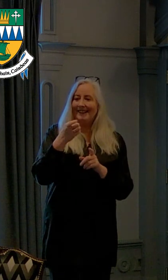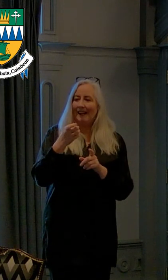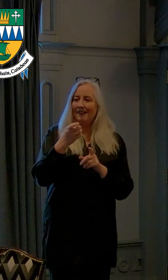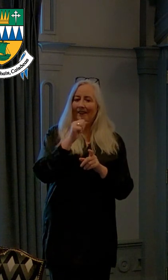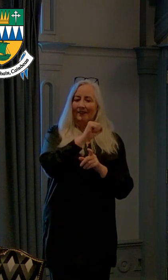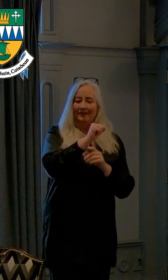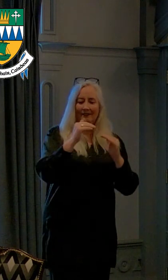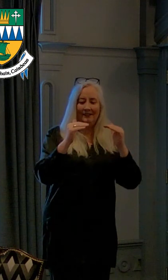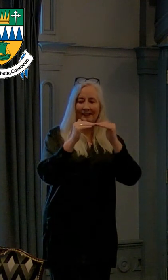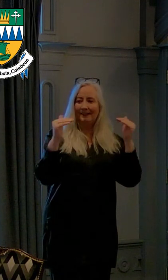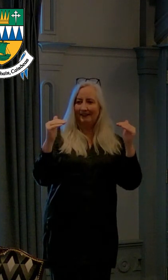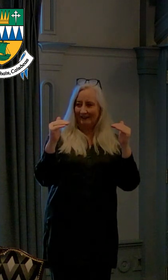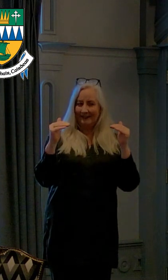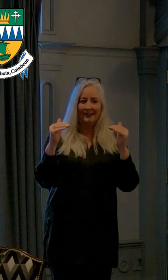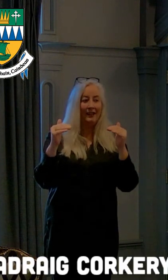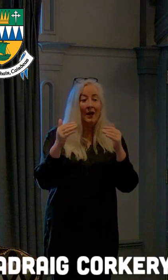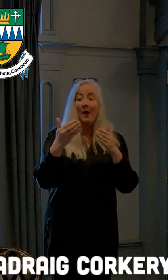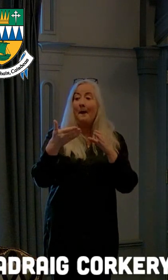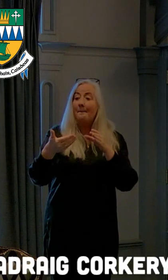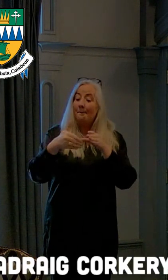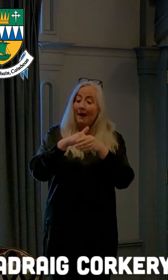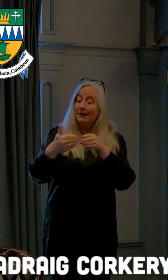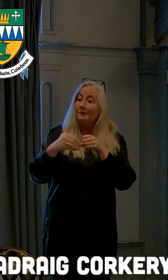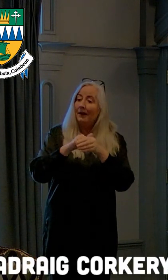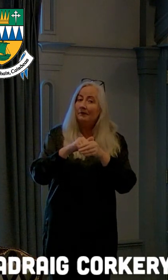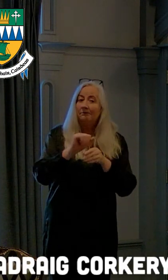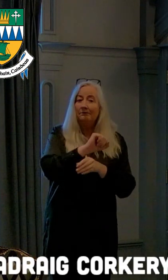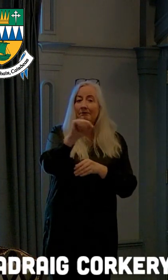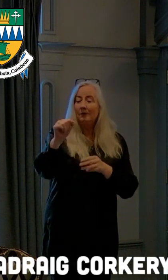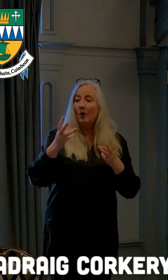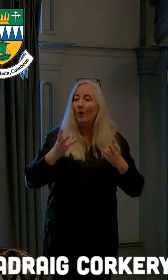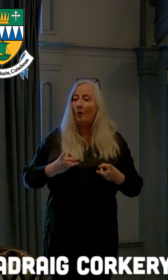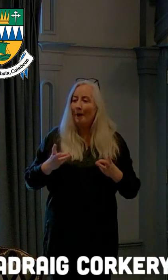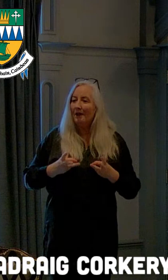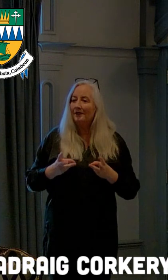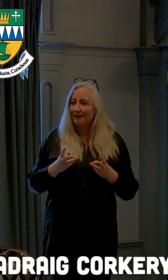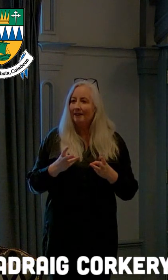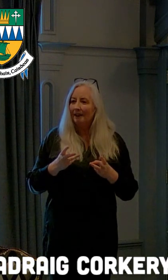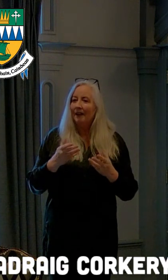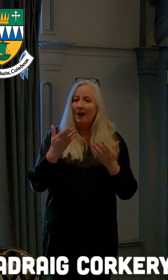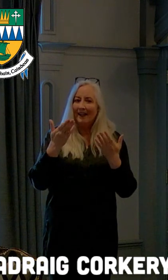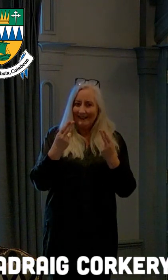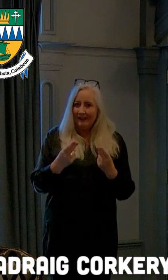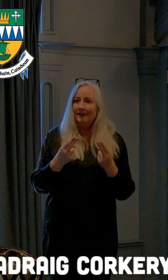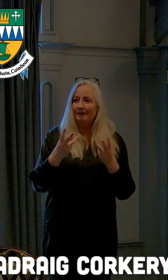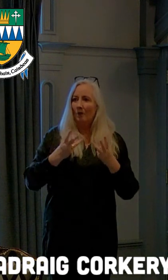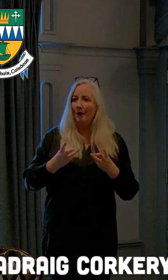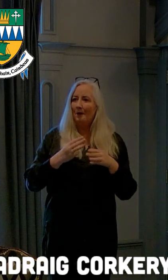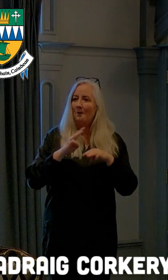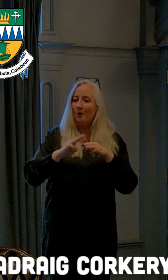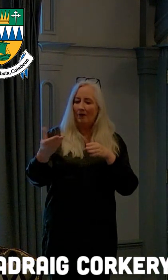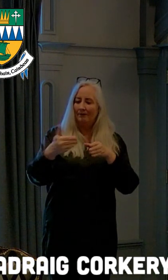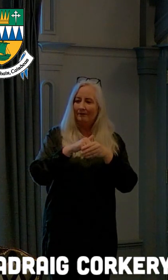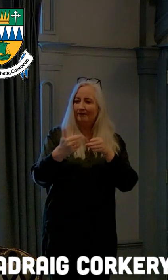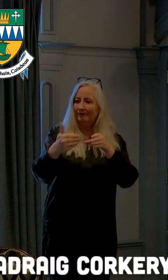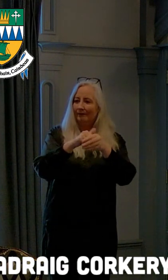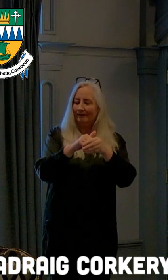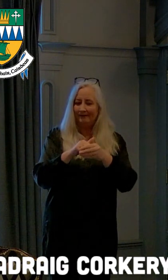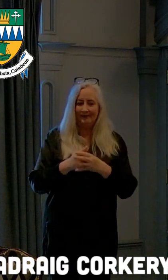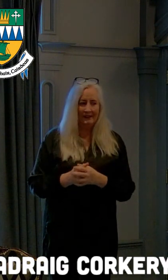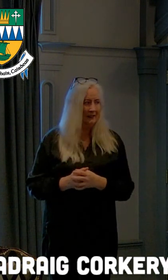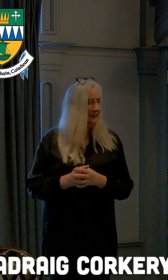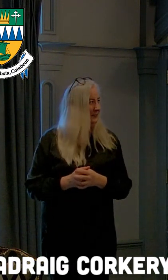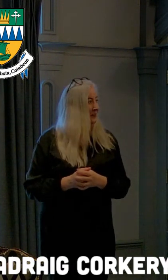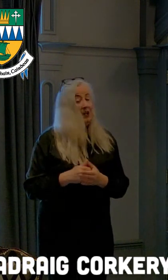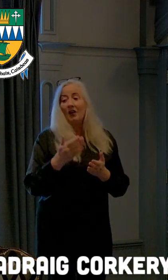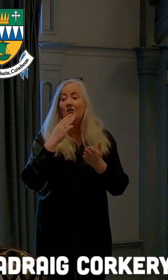the amount of participation by women in Kerry County Council is significant, not least our chief executive to start off with, other members